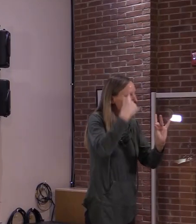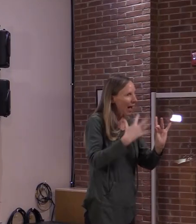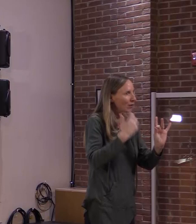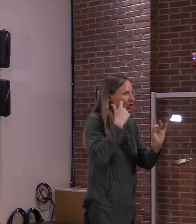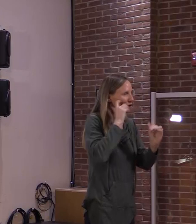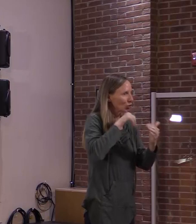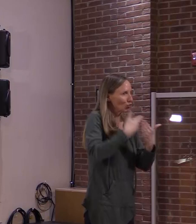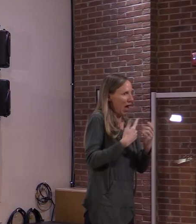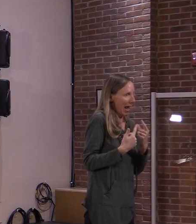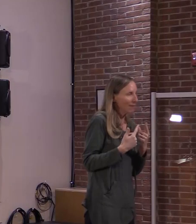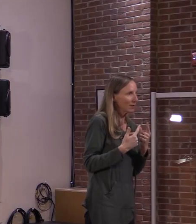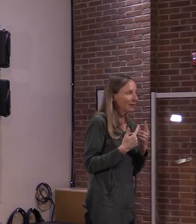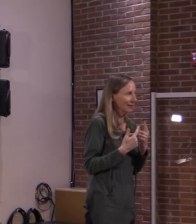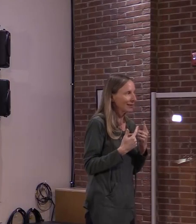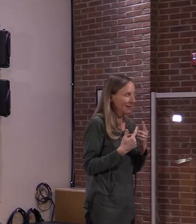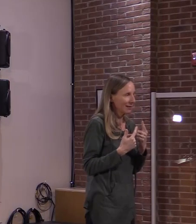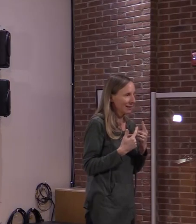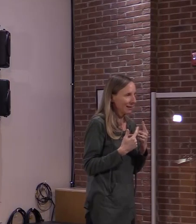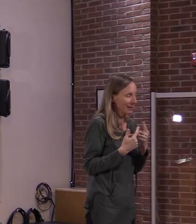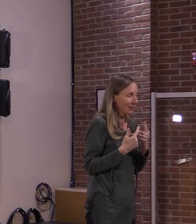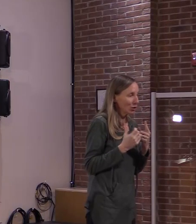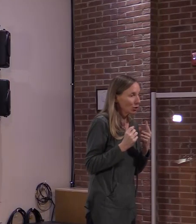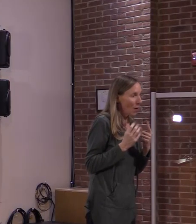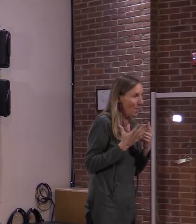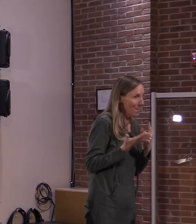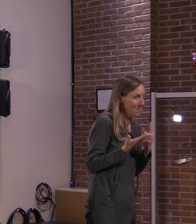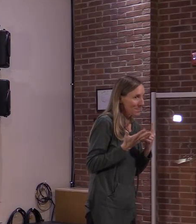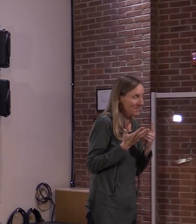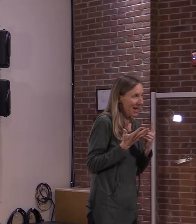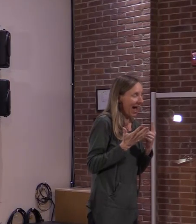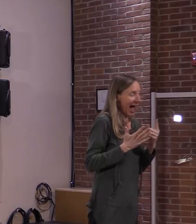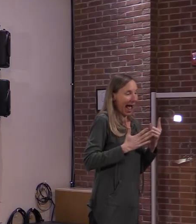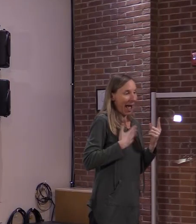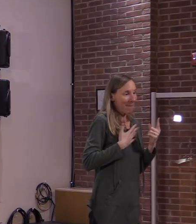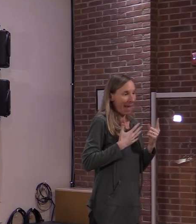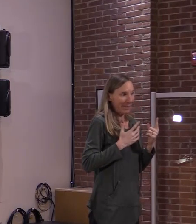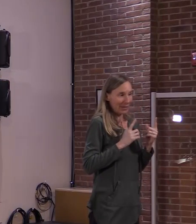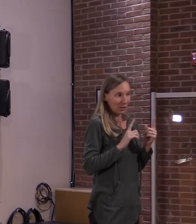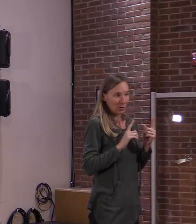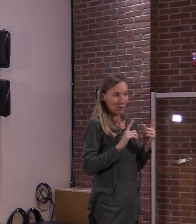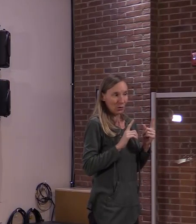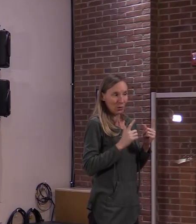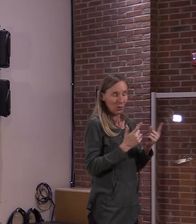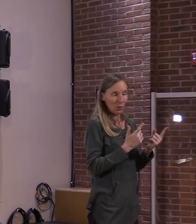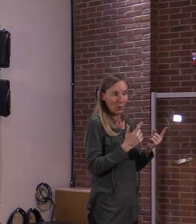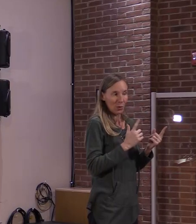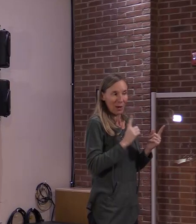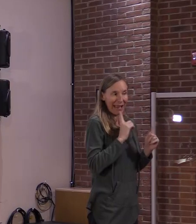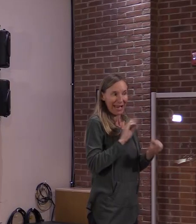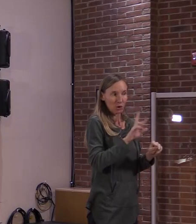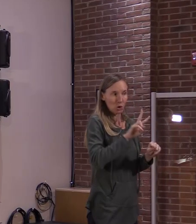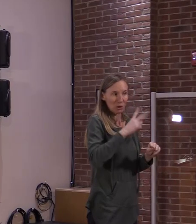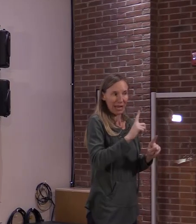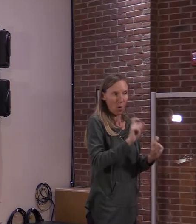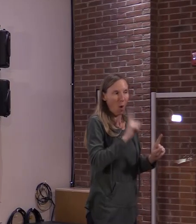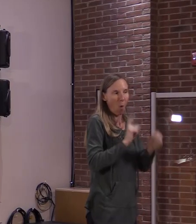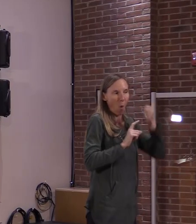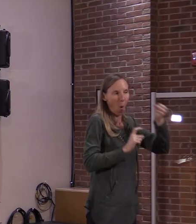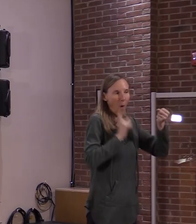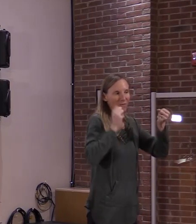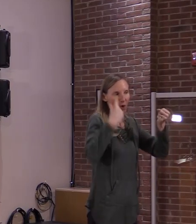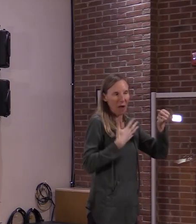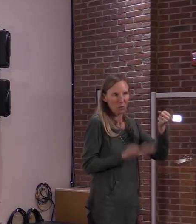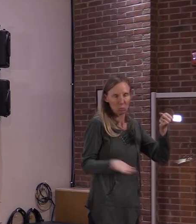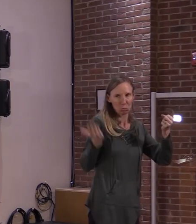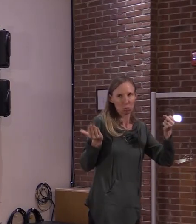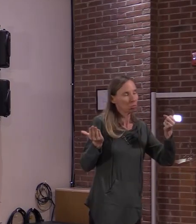just entered the room. So I'm happy to take a second question from you if you had one, but if you wanted to reserve one for